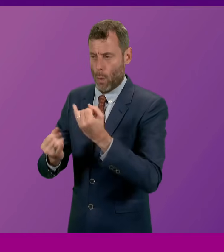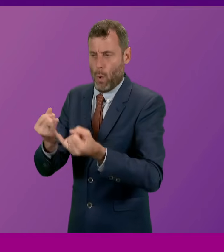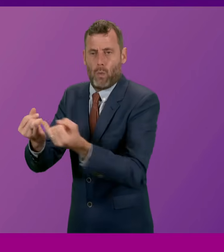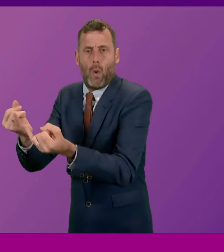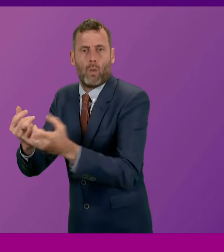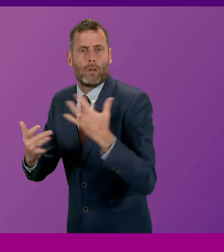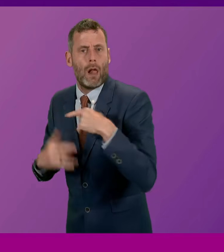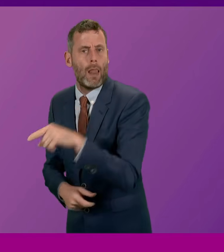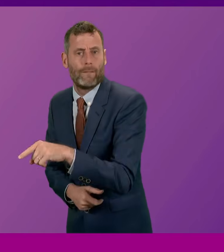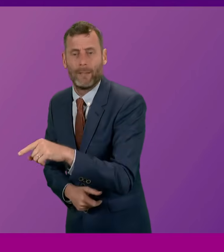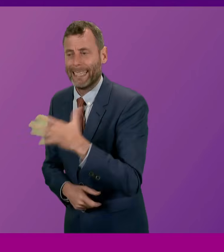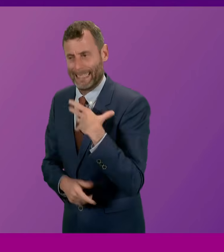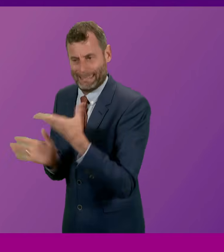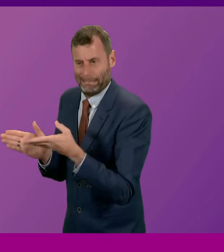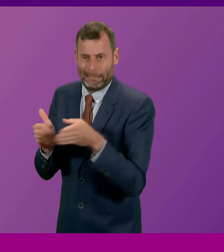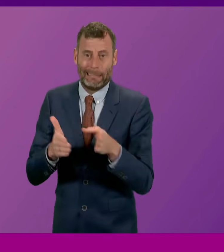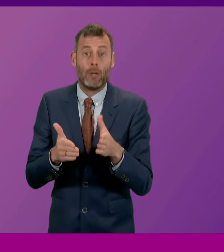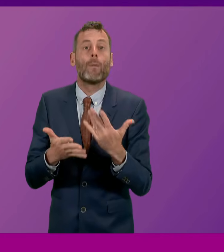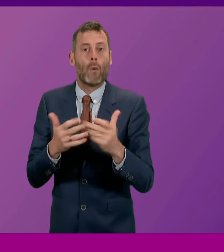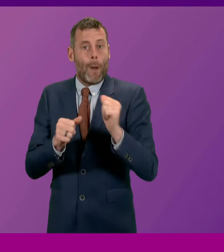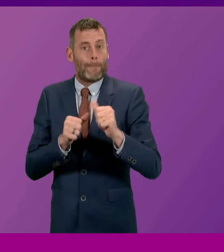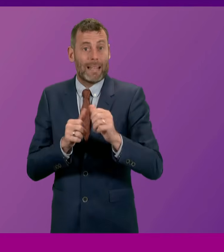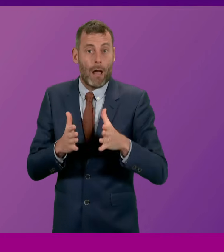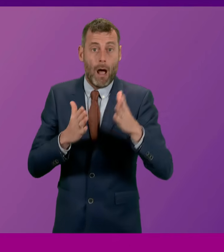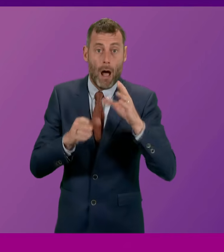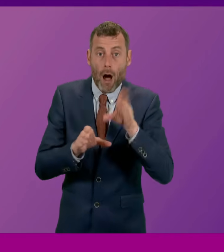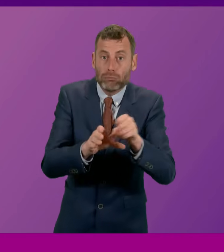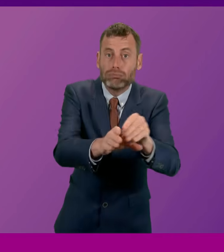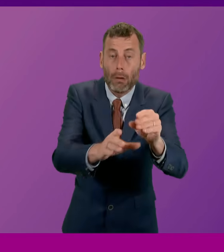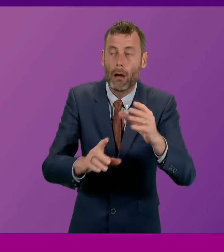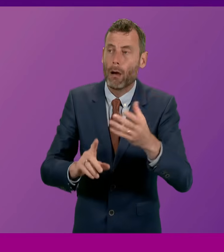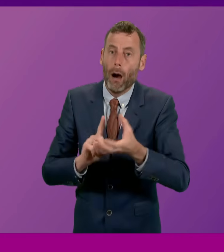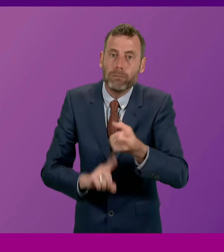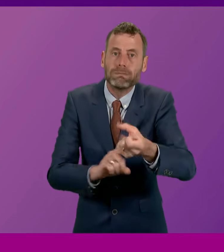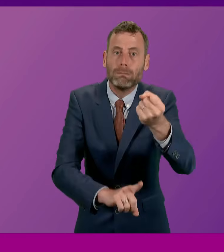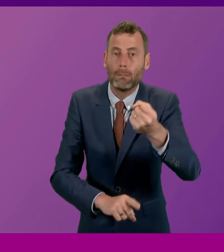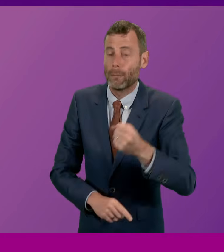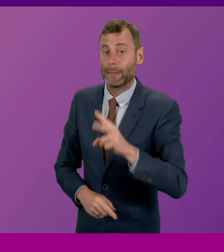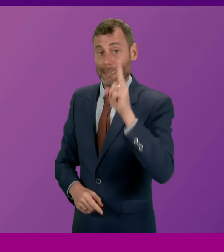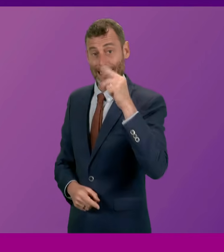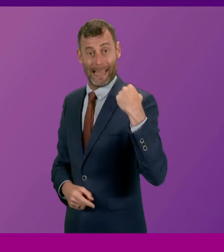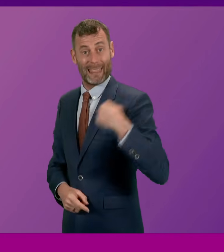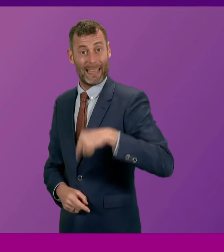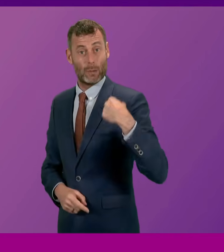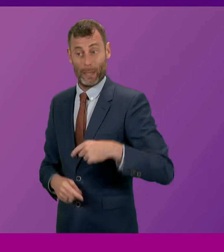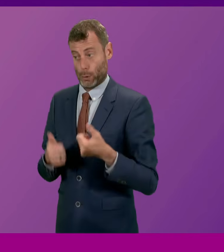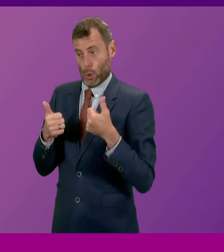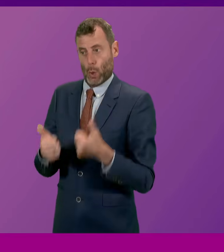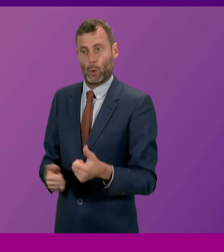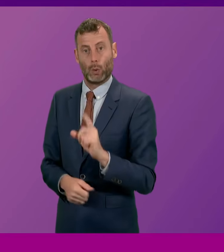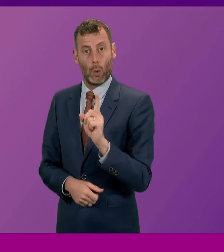who do not go on to positive destinations. And of course, this week we saw that we have another very high level of